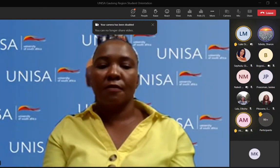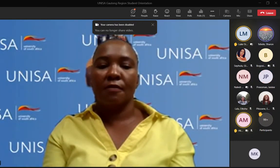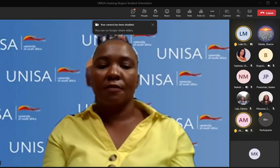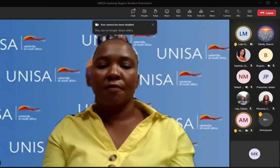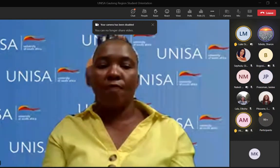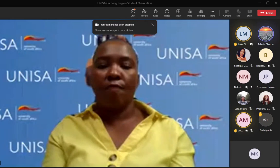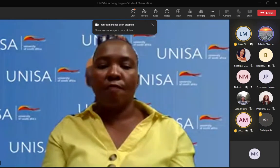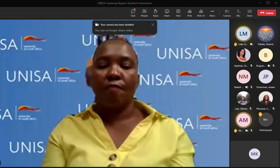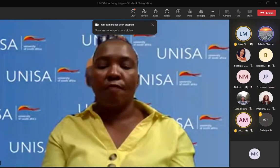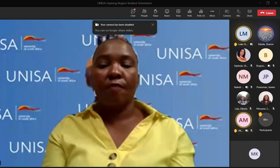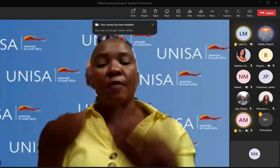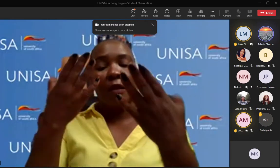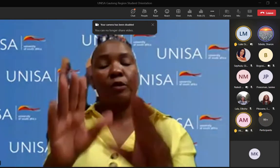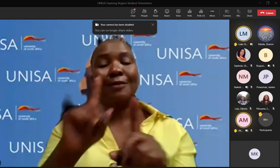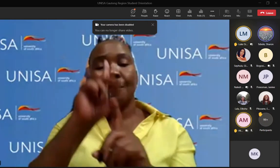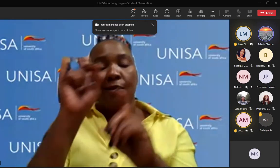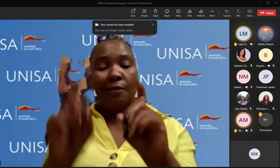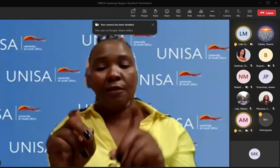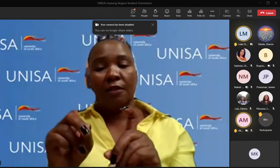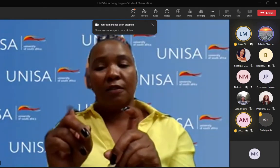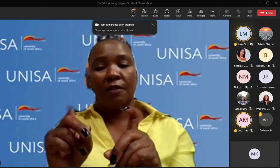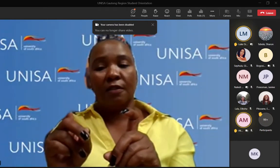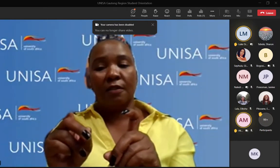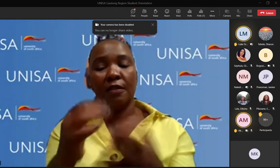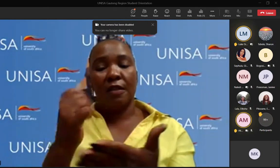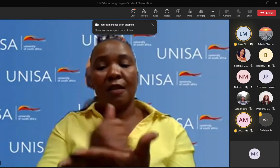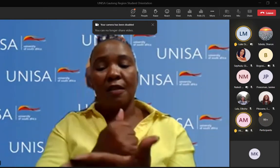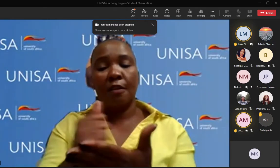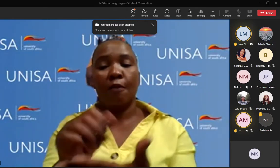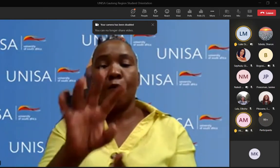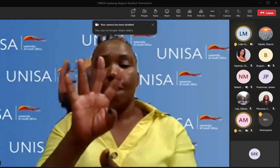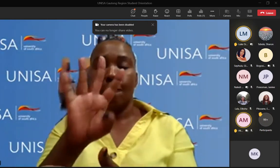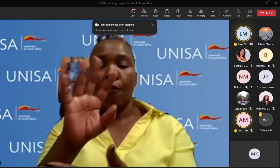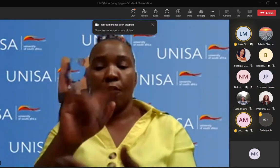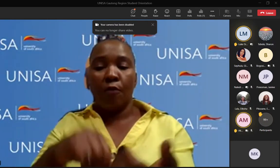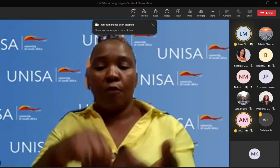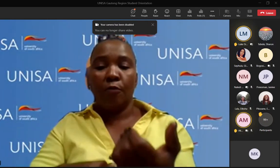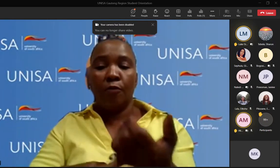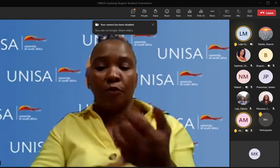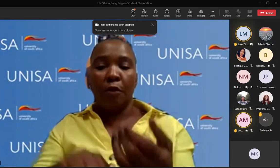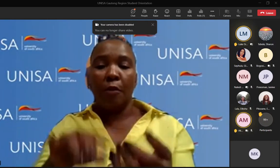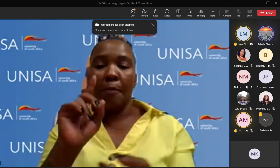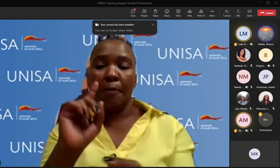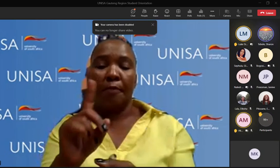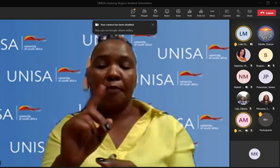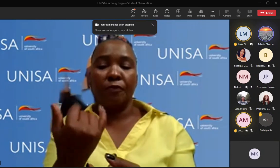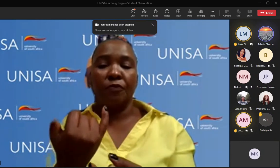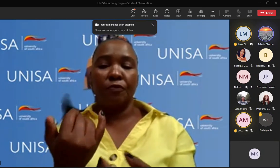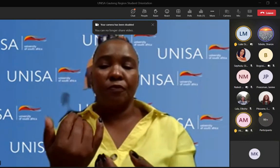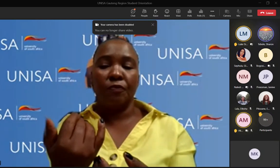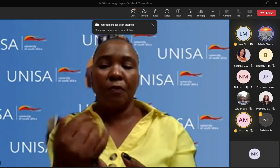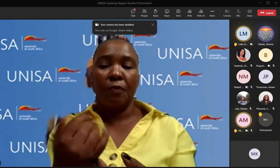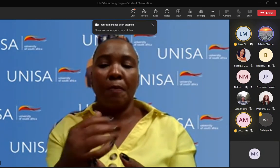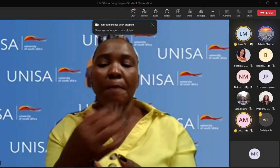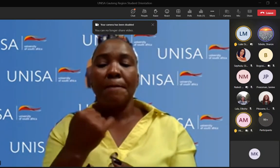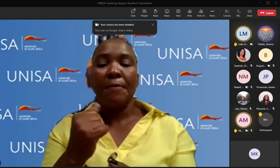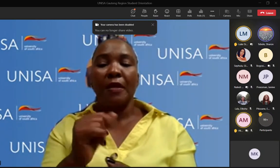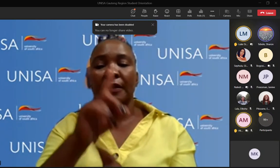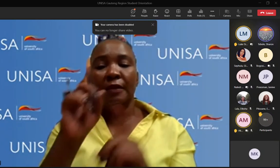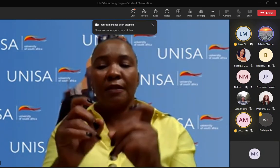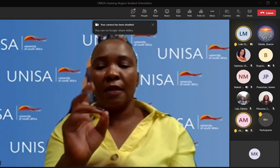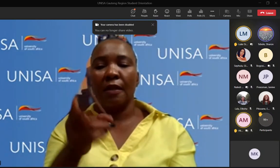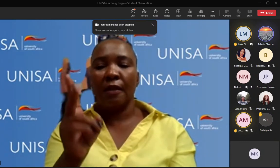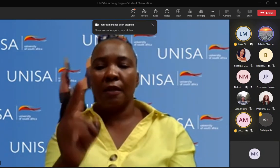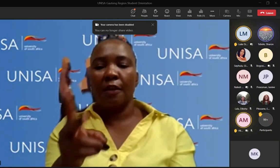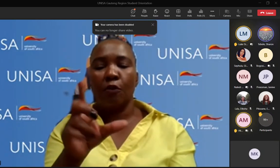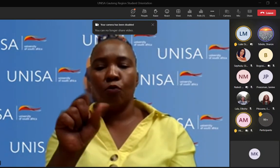so the student is asking if they are registered for four modules um if they were looking just rephrase this question again Luke are you here there's